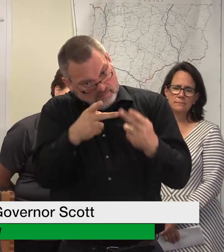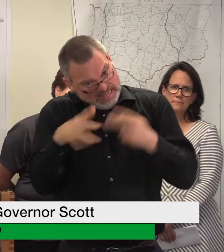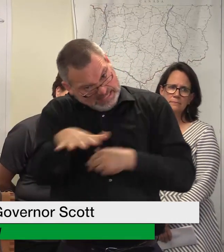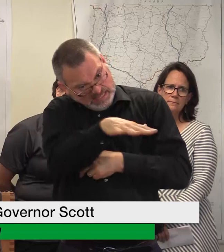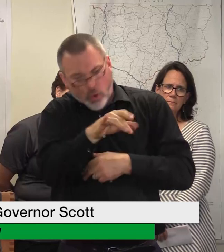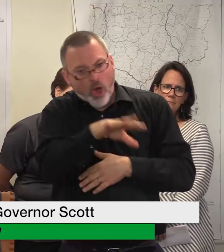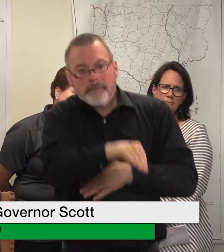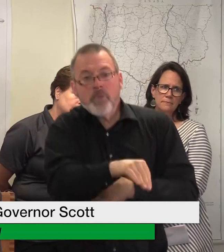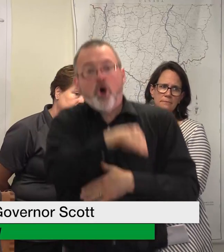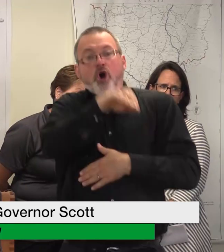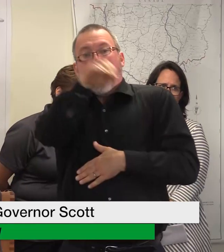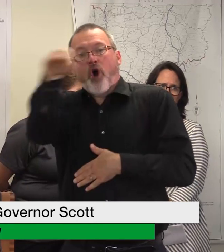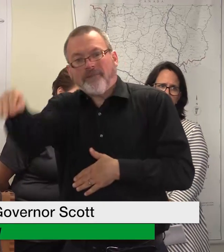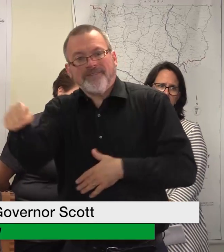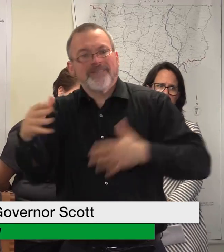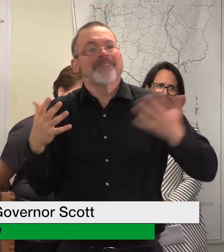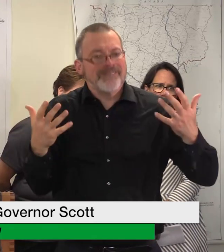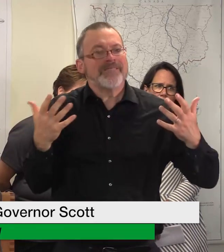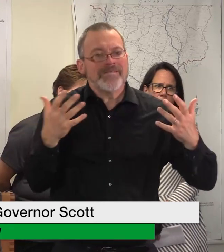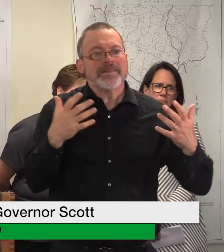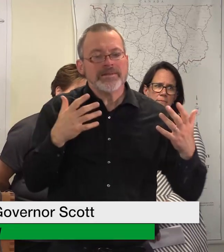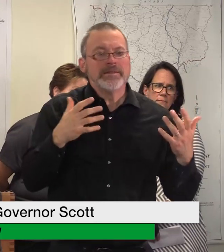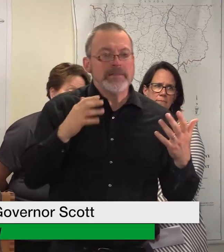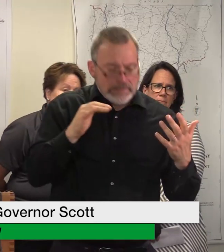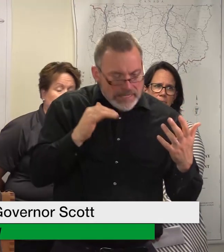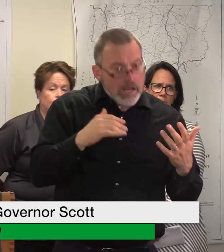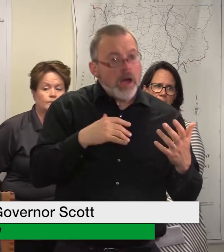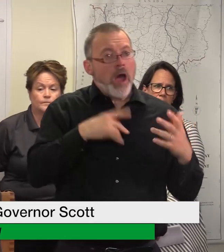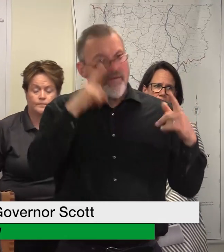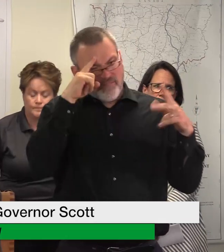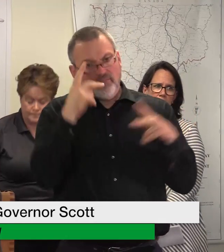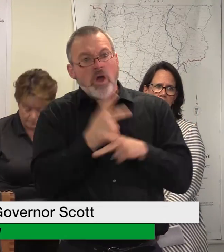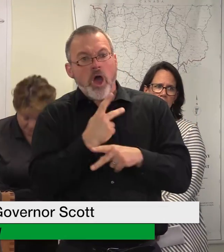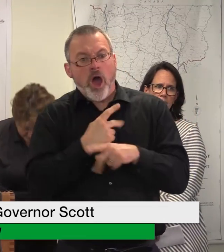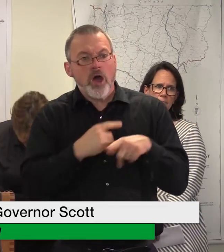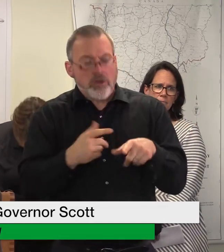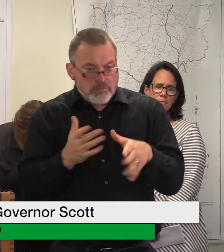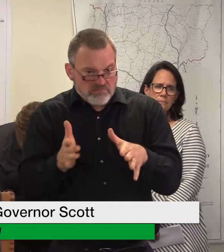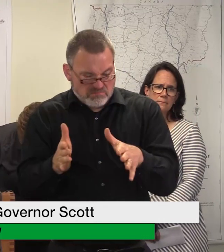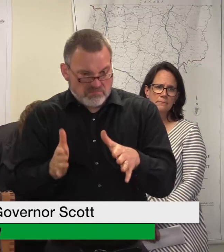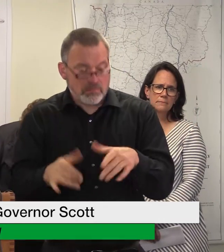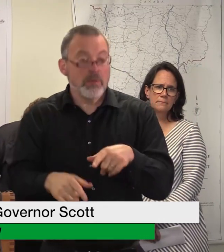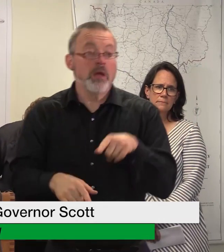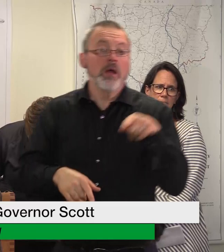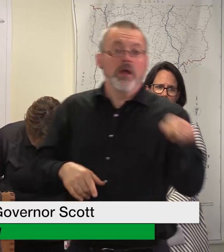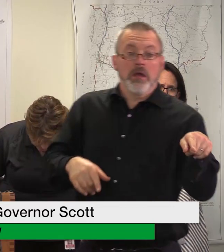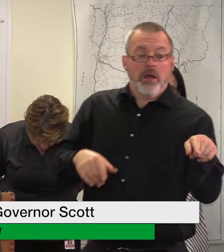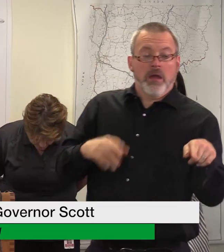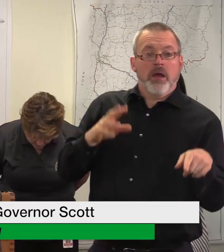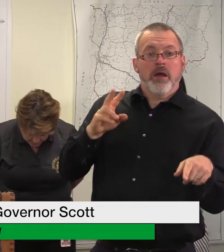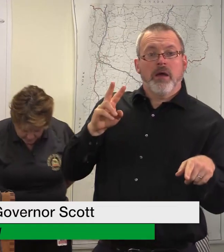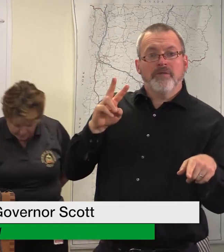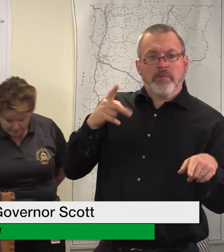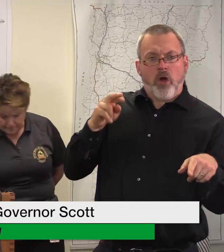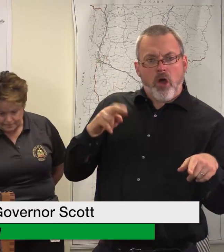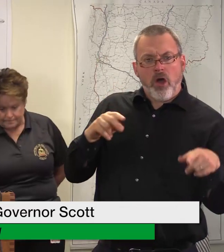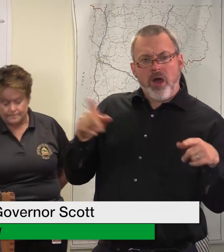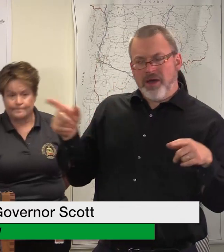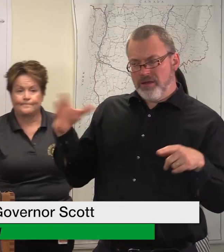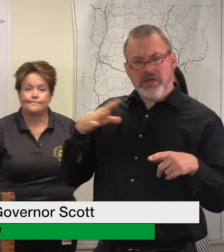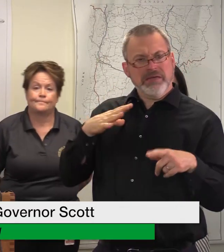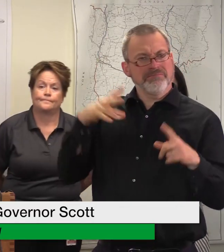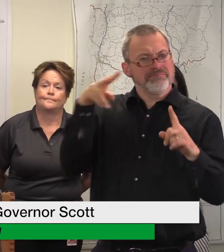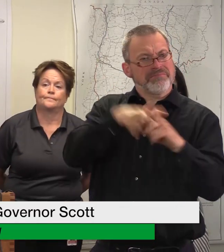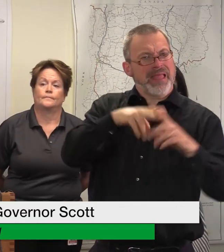regular residents as well. I mean, do you see the state having a role of saying, you got to do